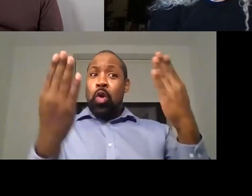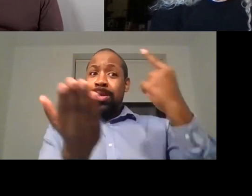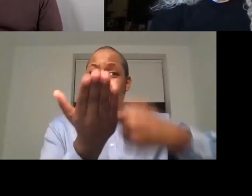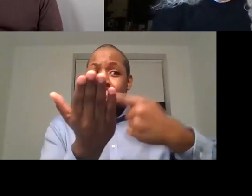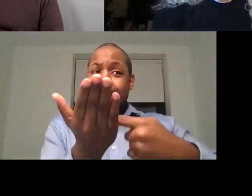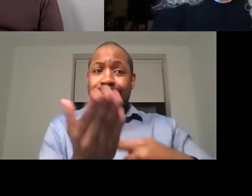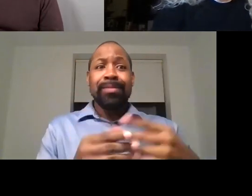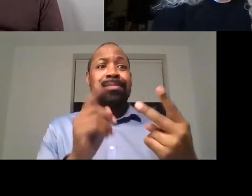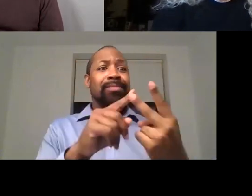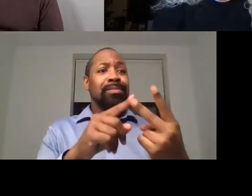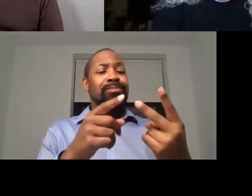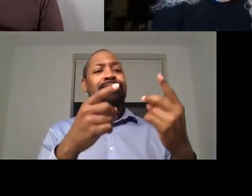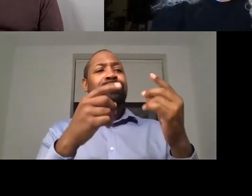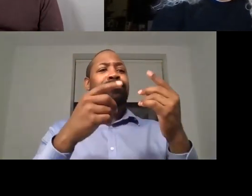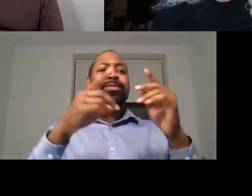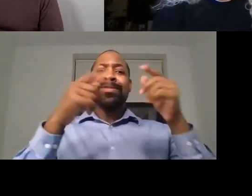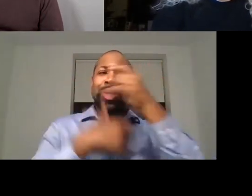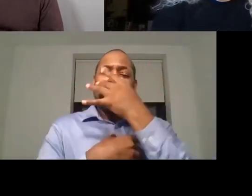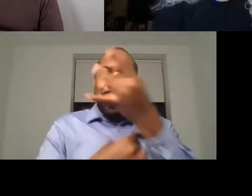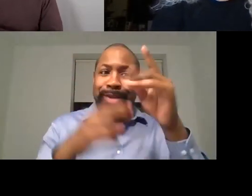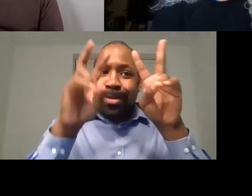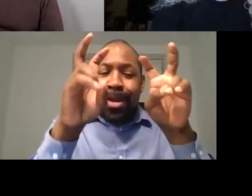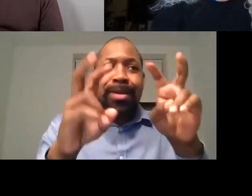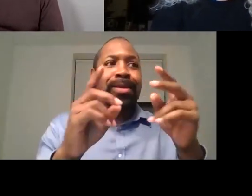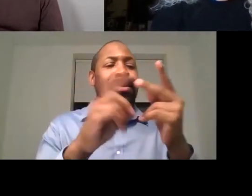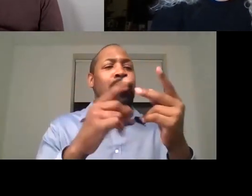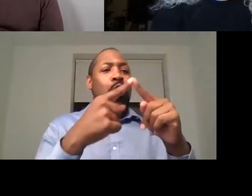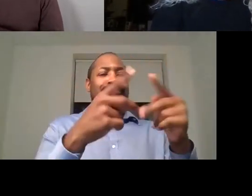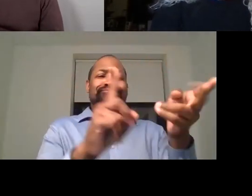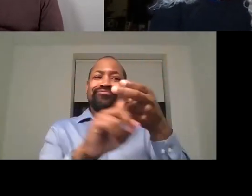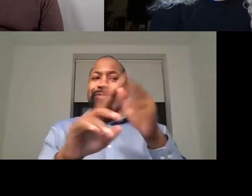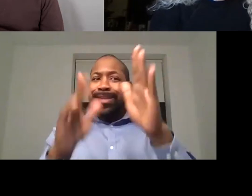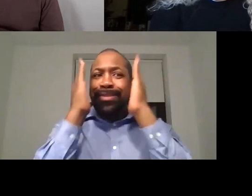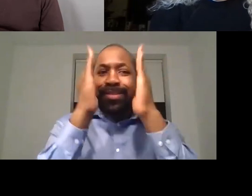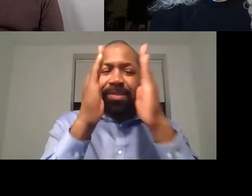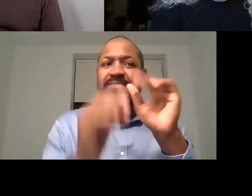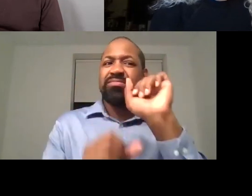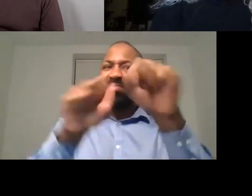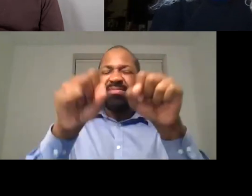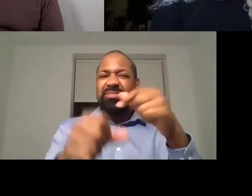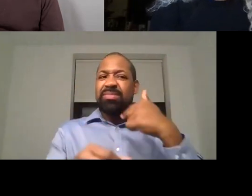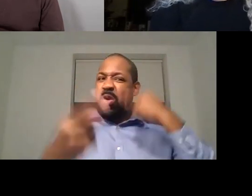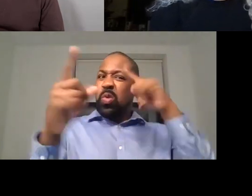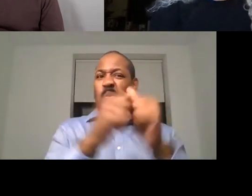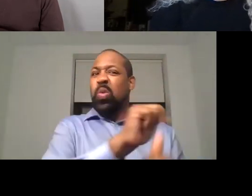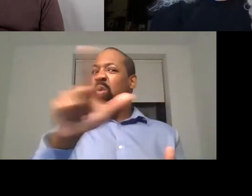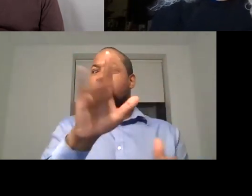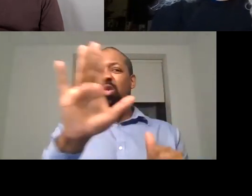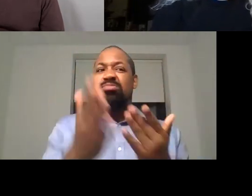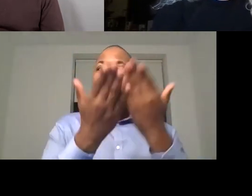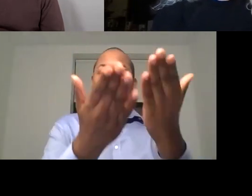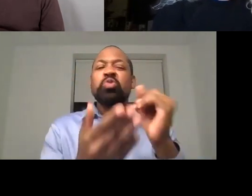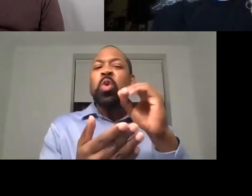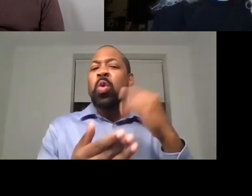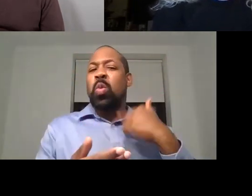really want to thank all the people who suggested. I like the topics. I think they're very interesting, and they would recruit people. I think that